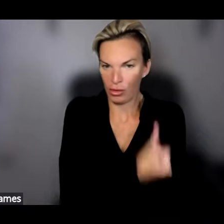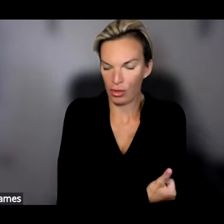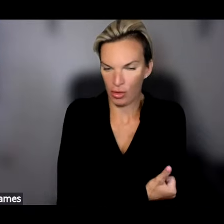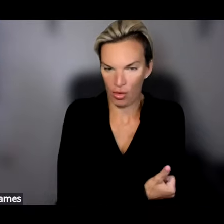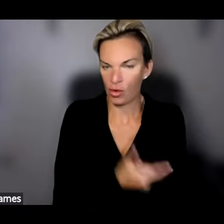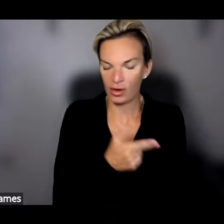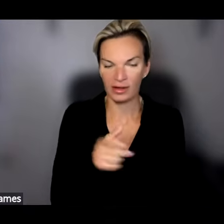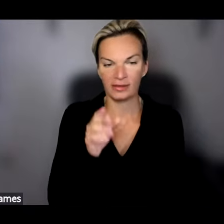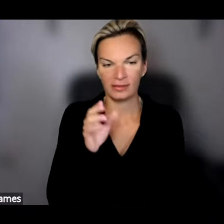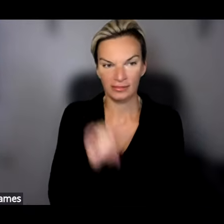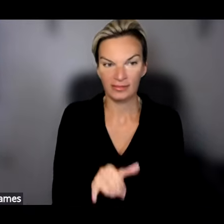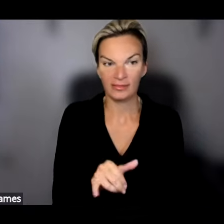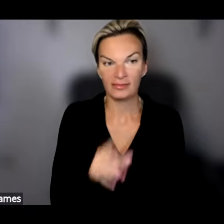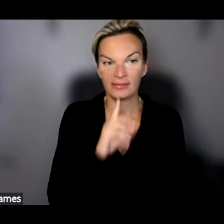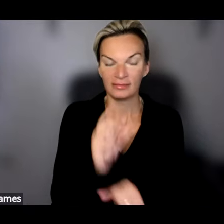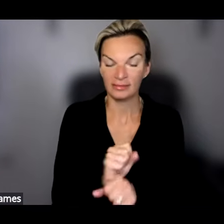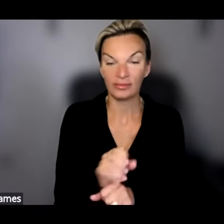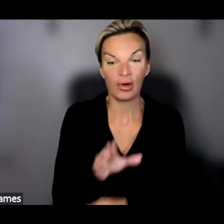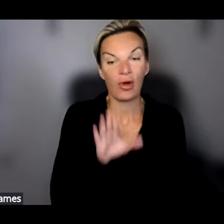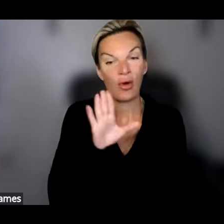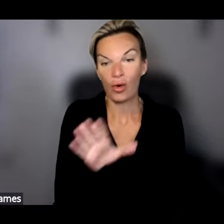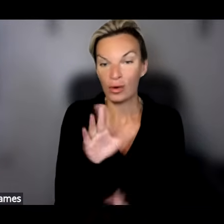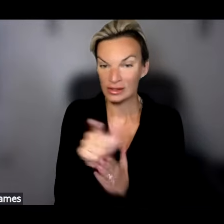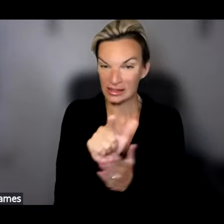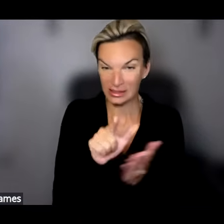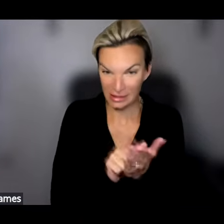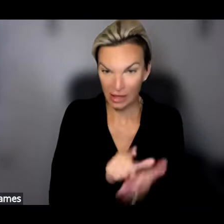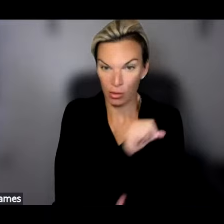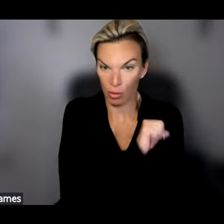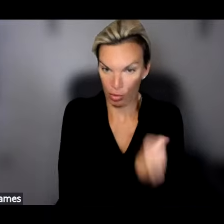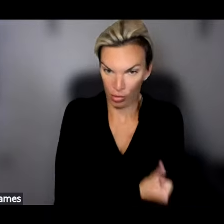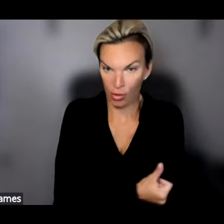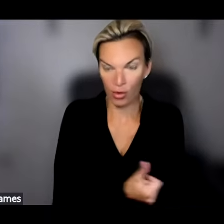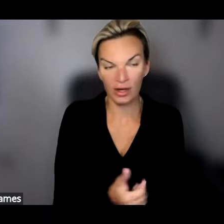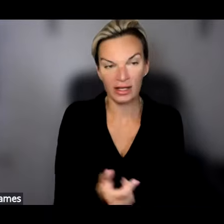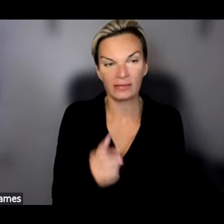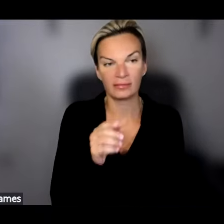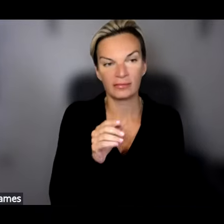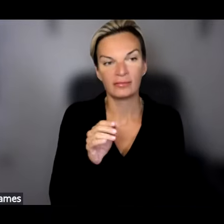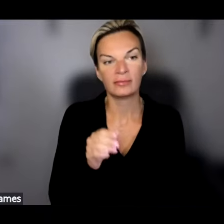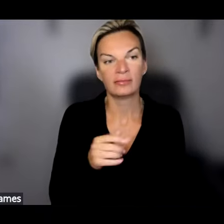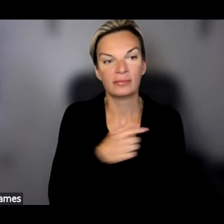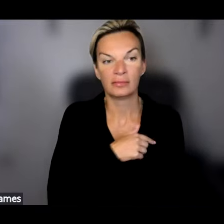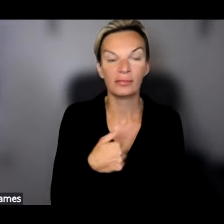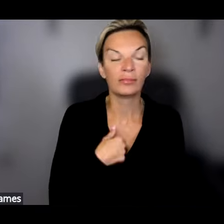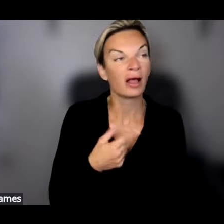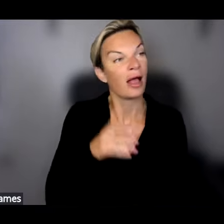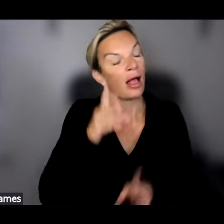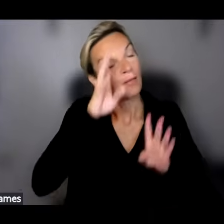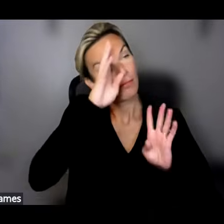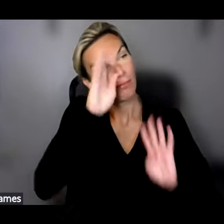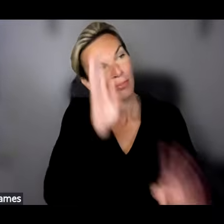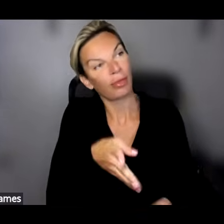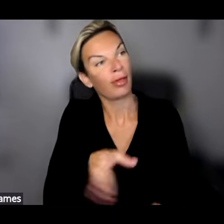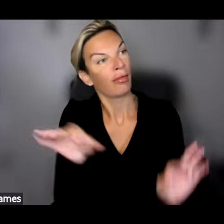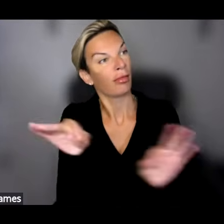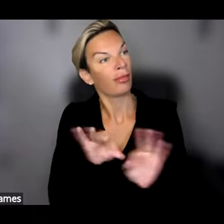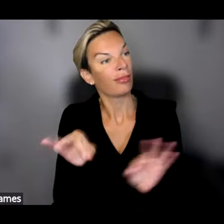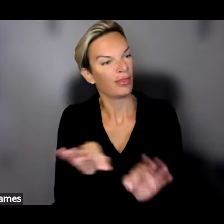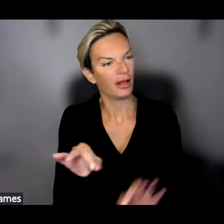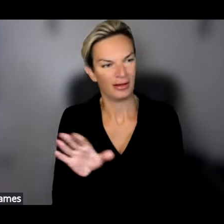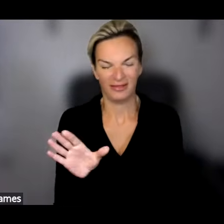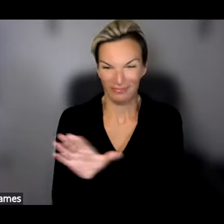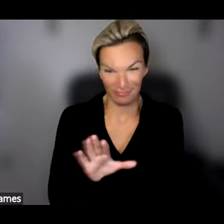exact phrase, outside her statutory authority, is not something we invented for this petition. It